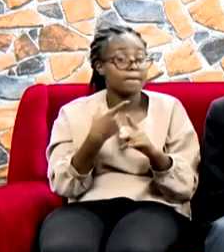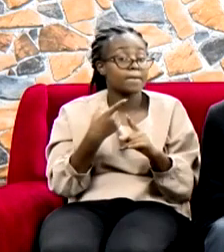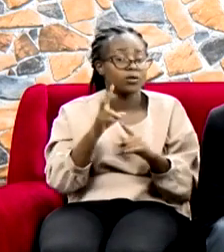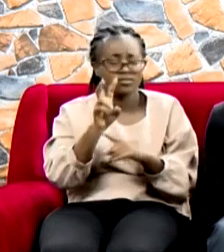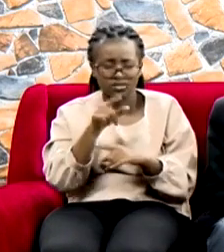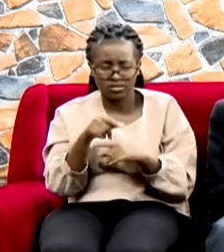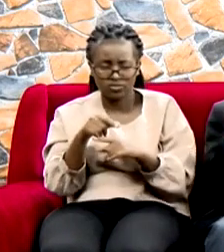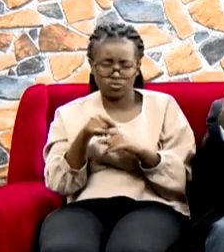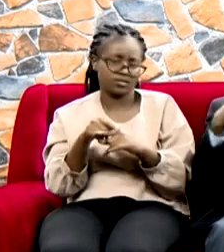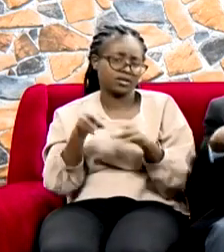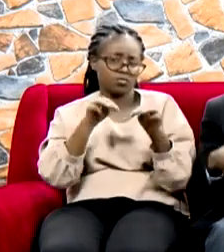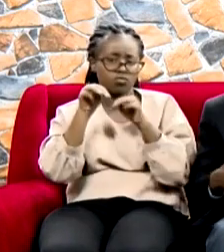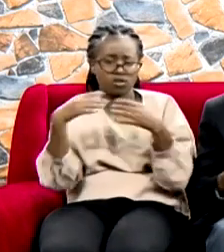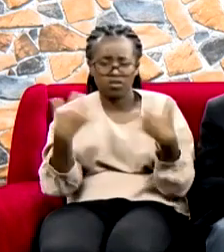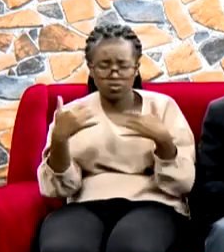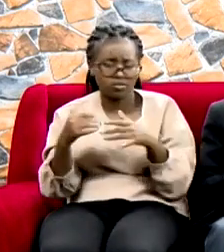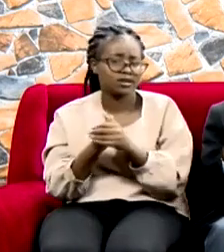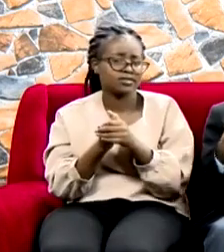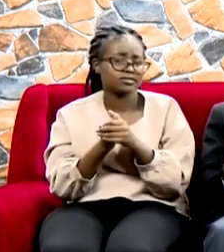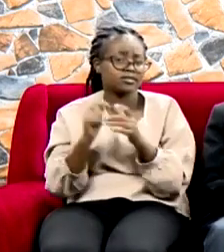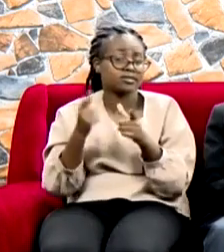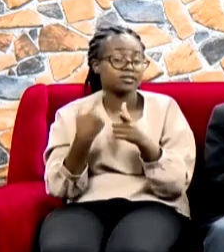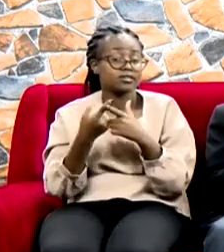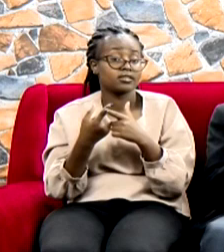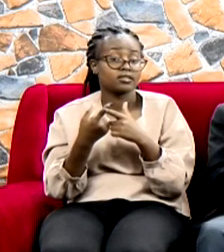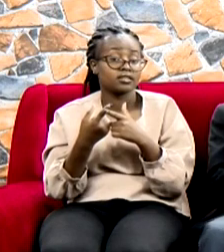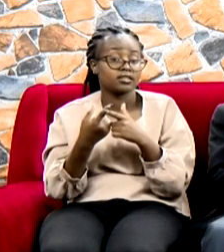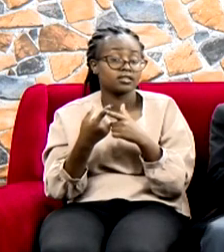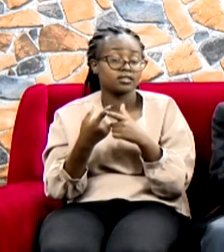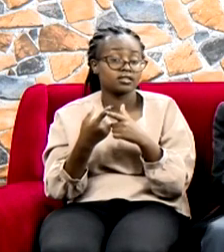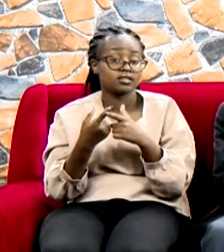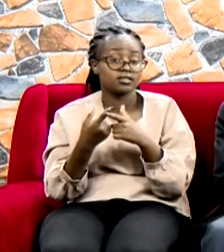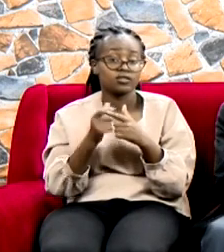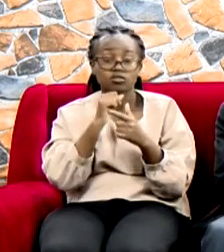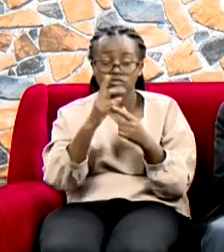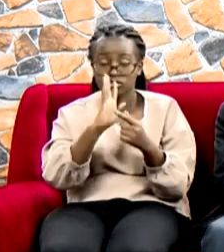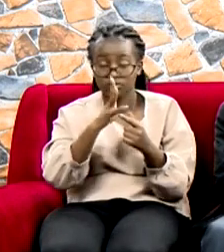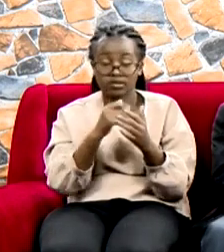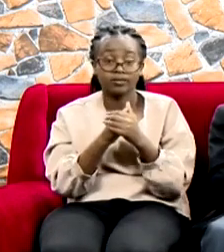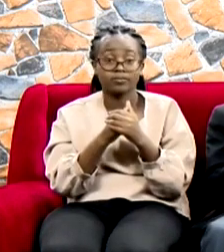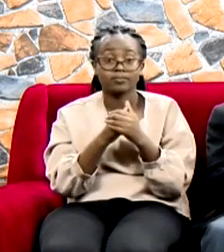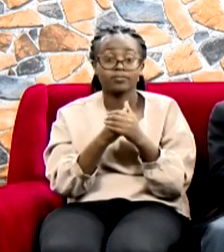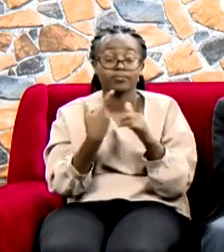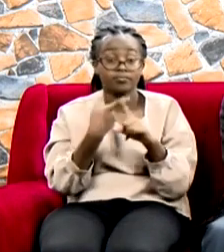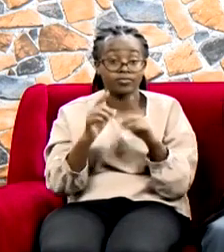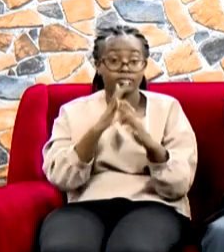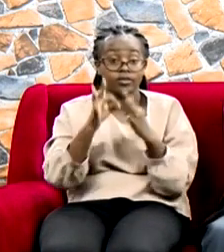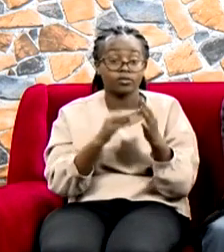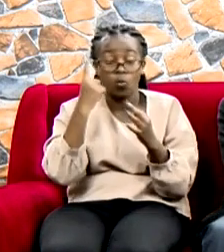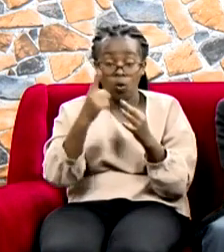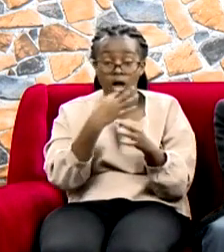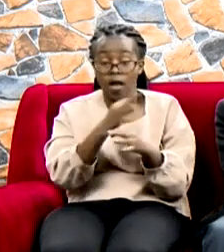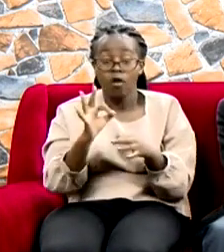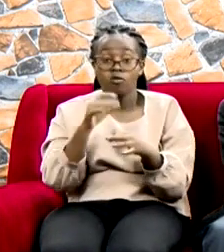see this child rocking and doing flapping hands and not talking. But if one of